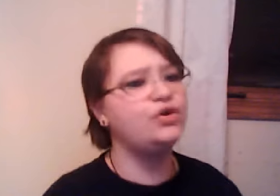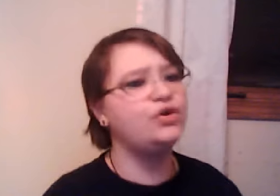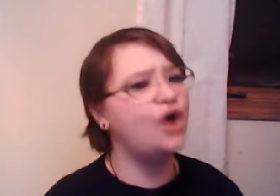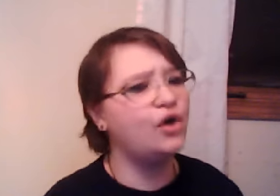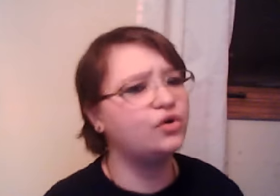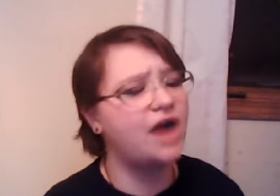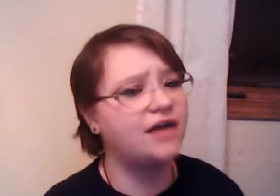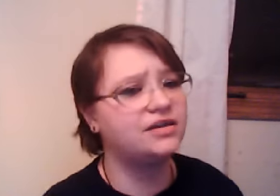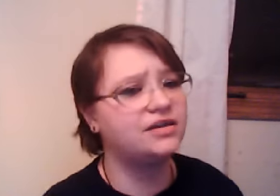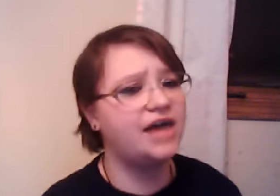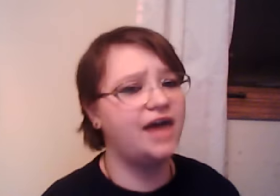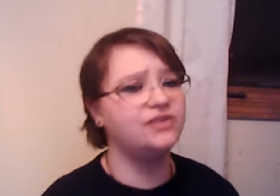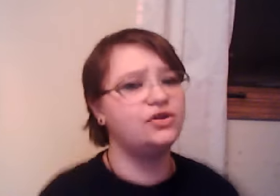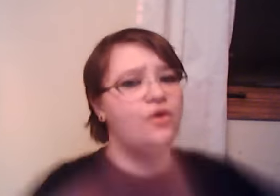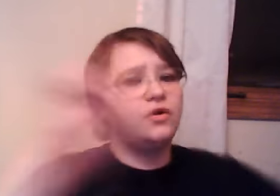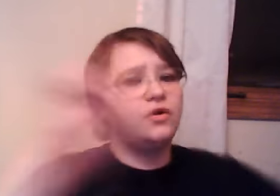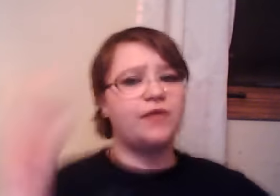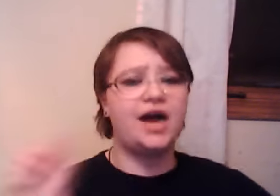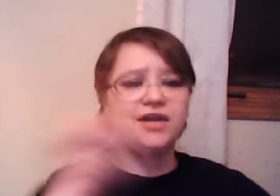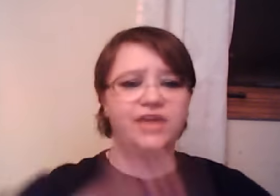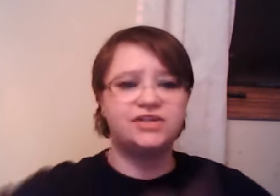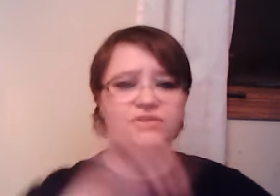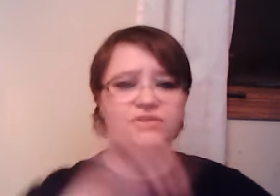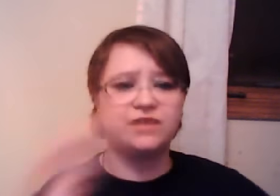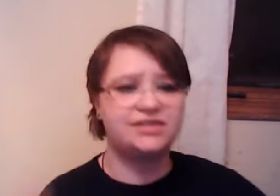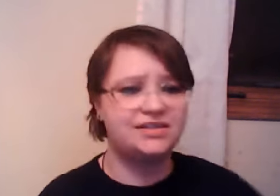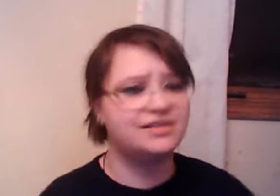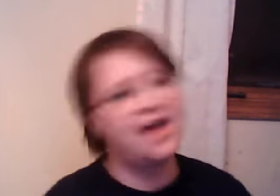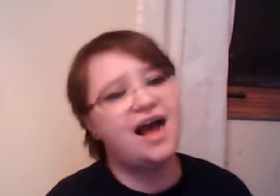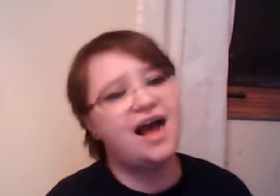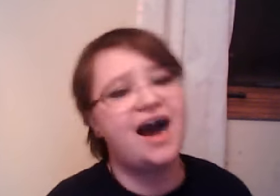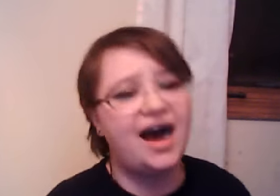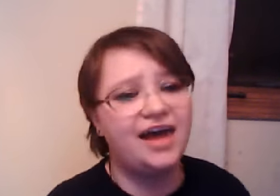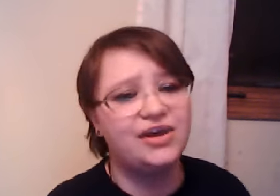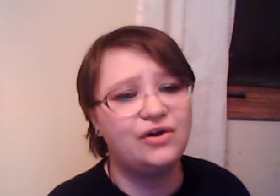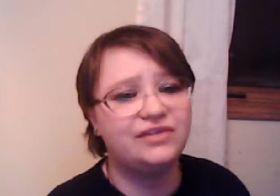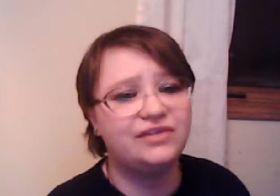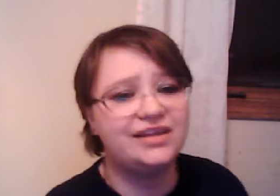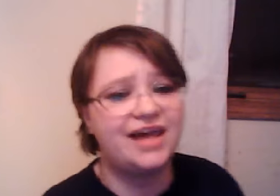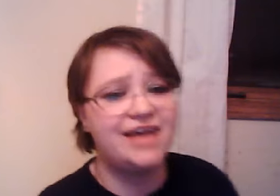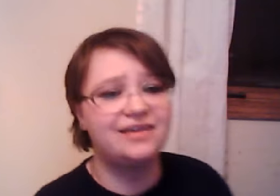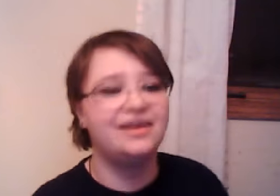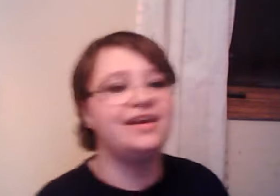No crocodiles or rhinoceroses. I only like